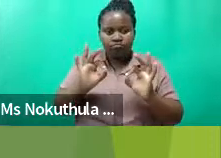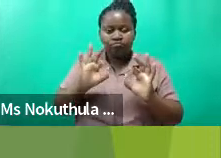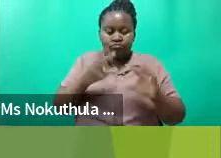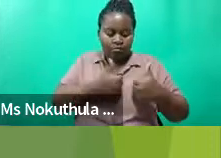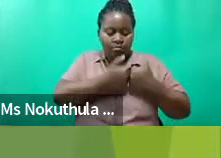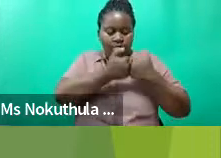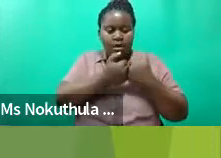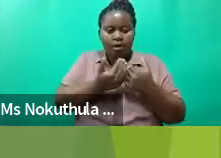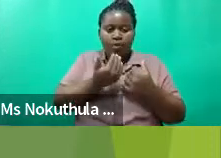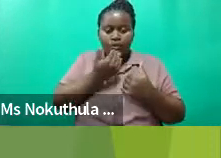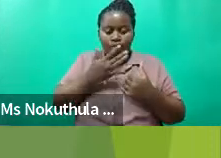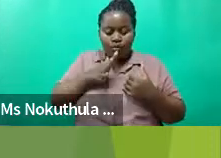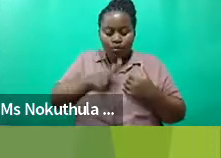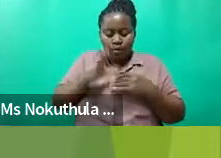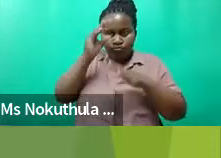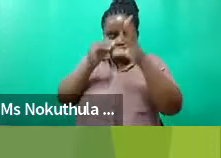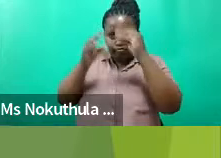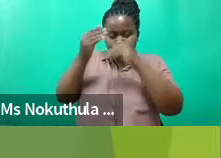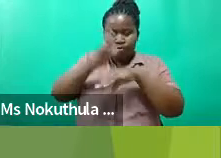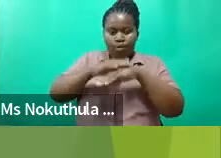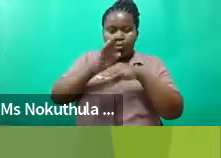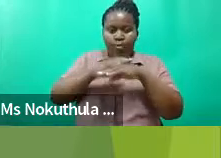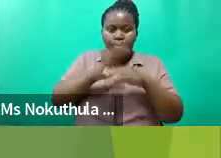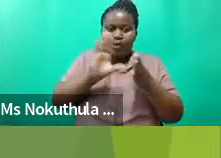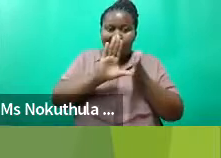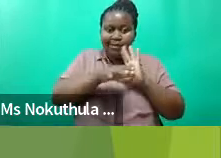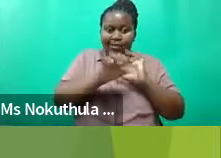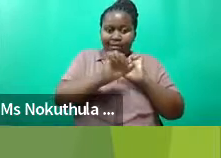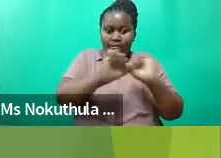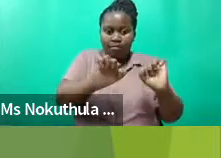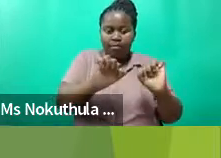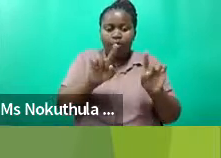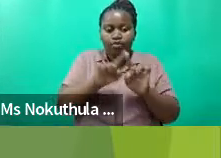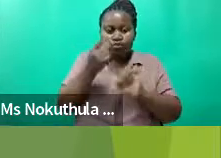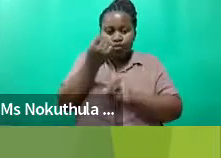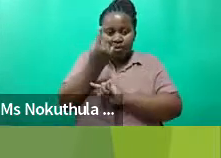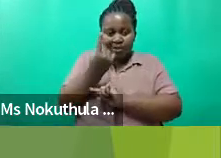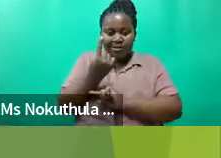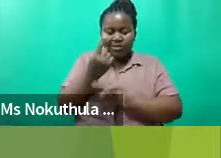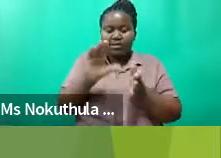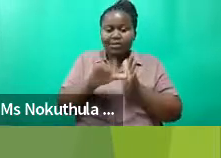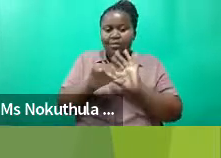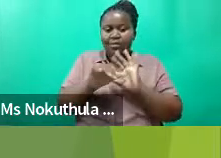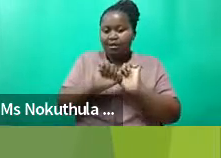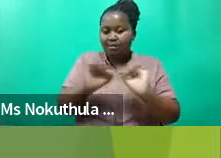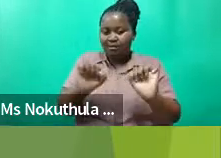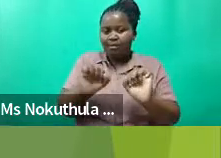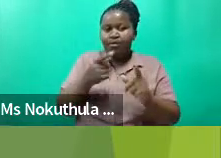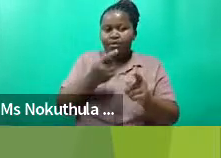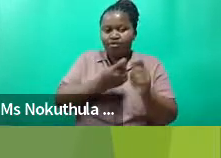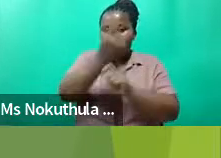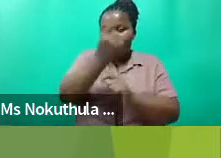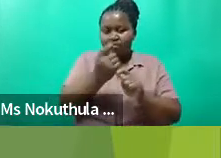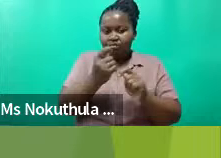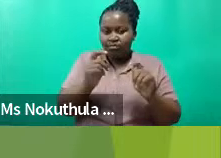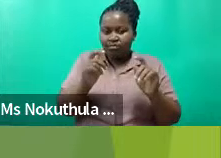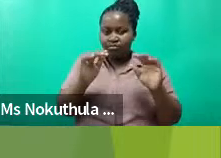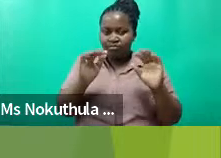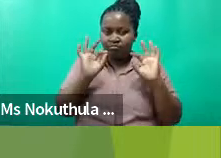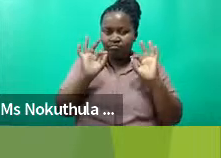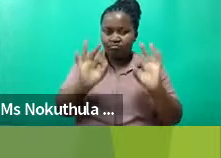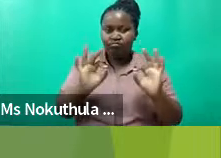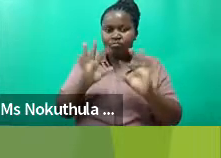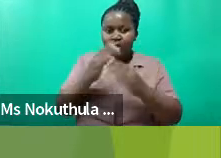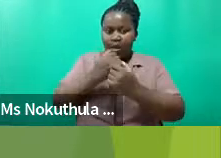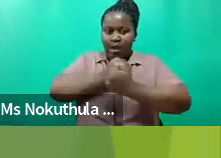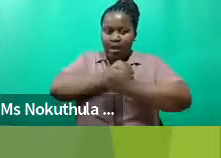more about their disabilities, have a sense of understanding of their disability, treat them well with love and respect, and